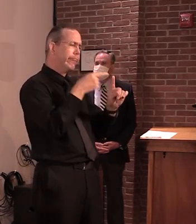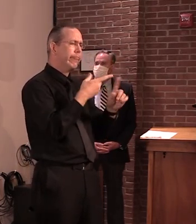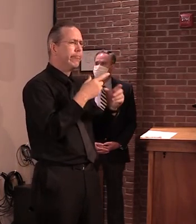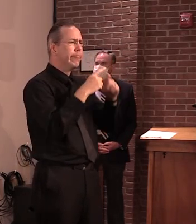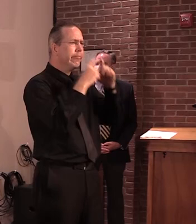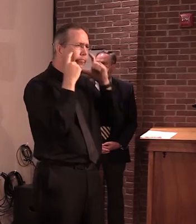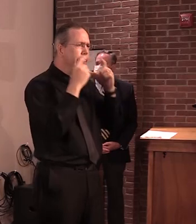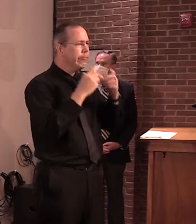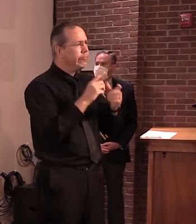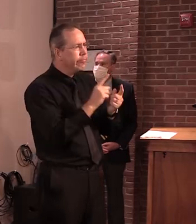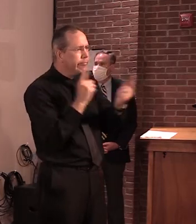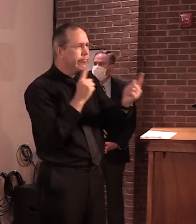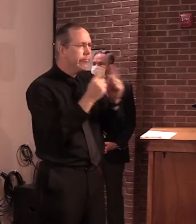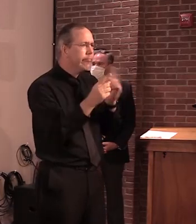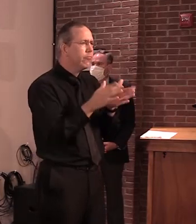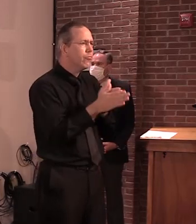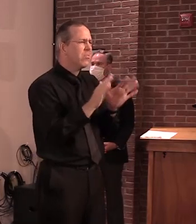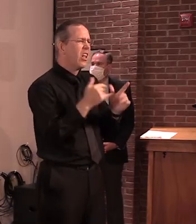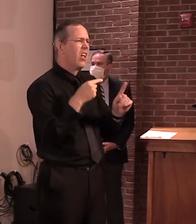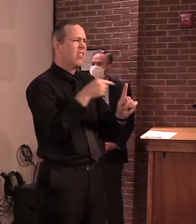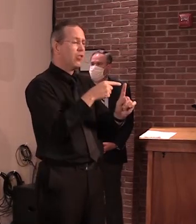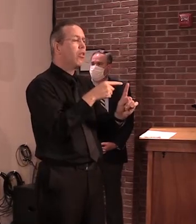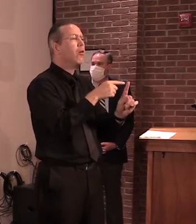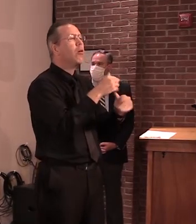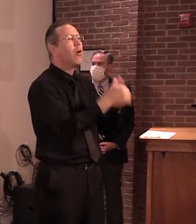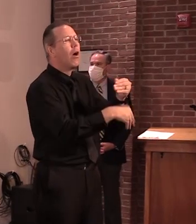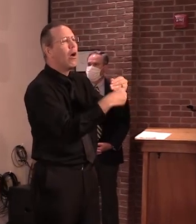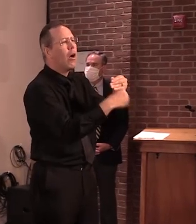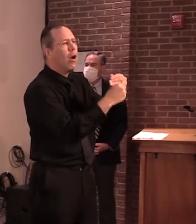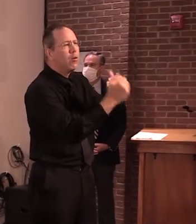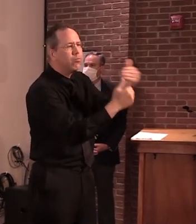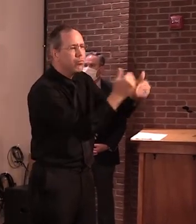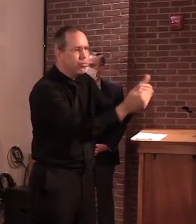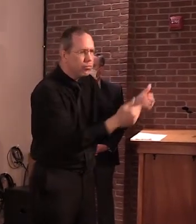I'll let Dr. Levine elaborate on that.